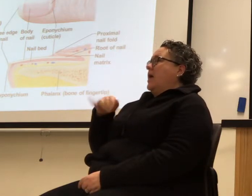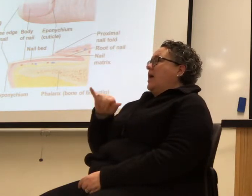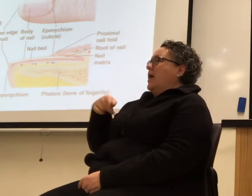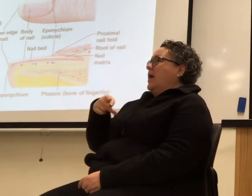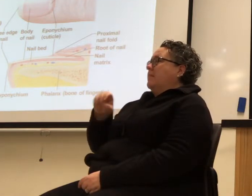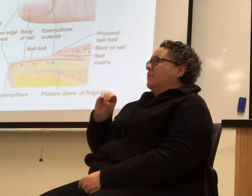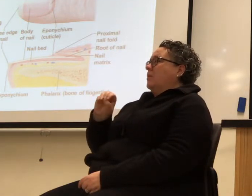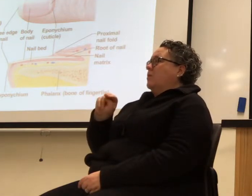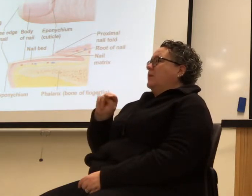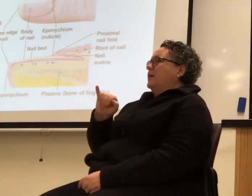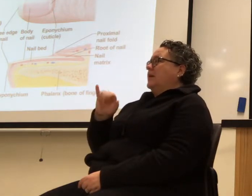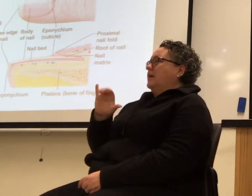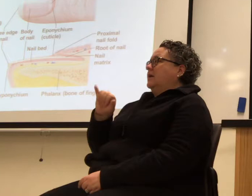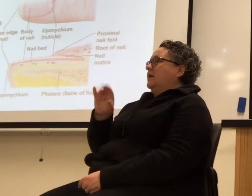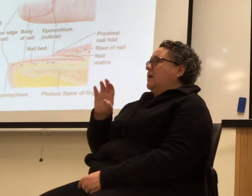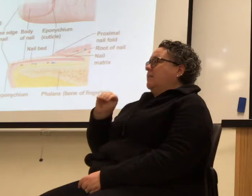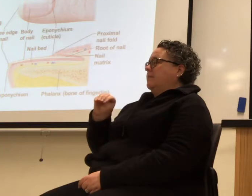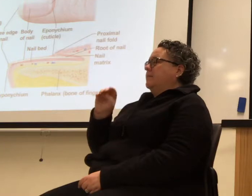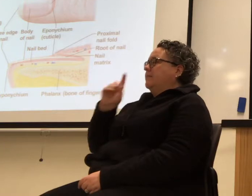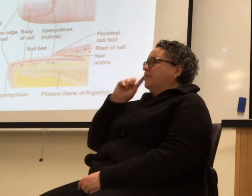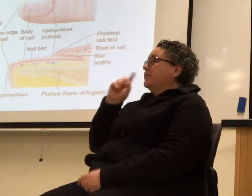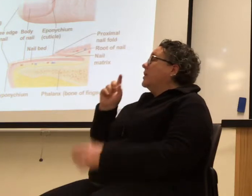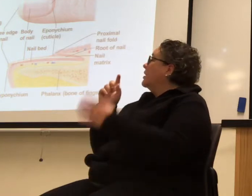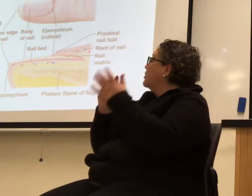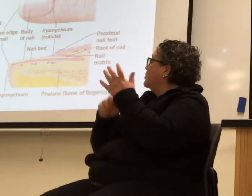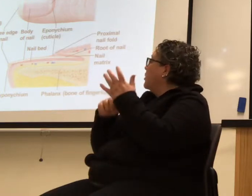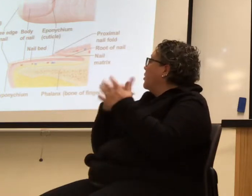Know the lateral nail fold.